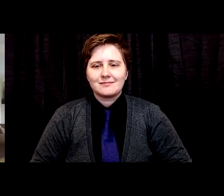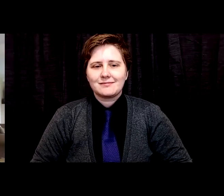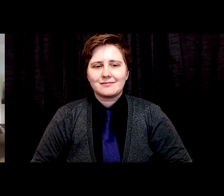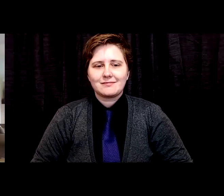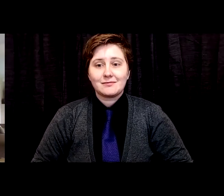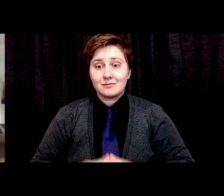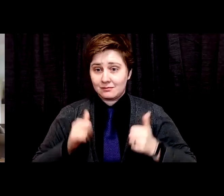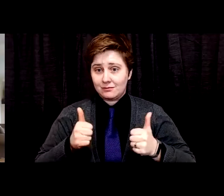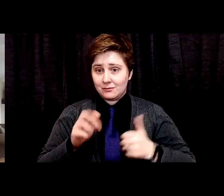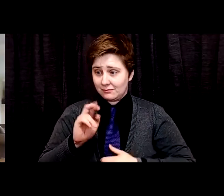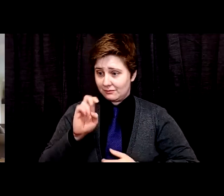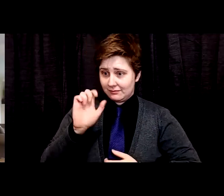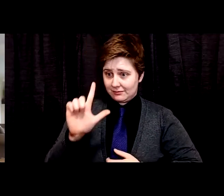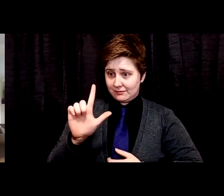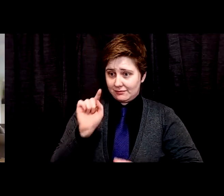Rachel, we're good?